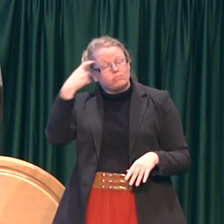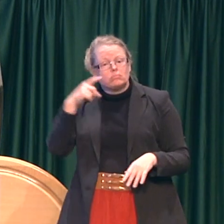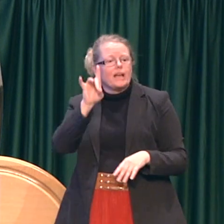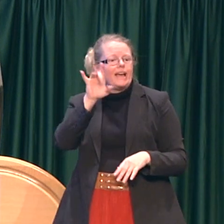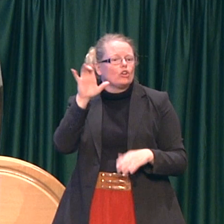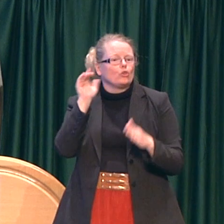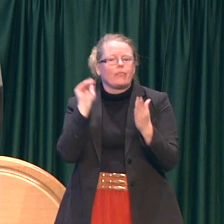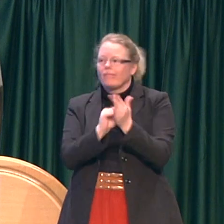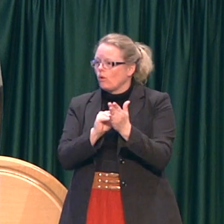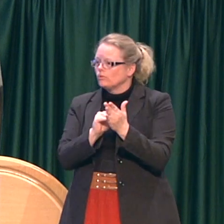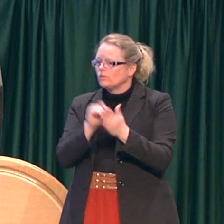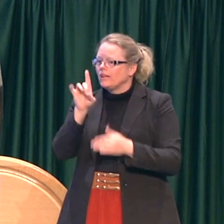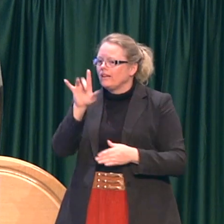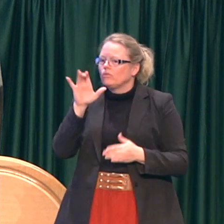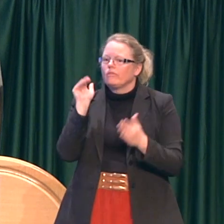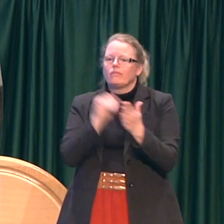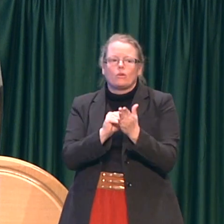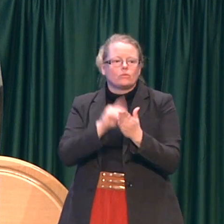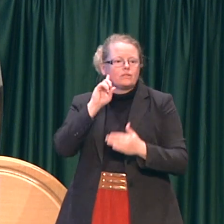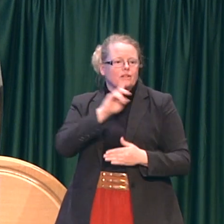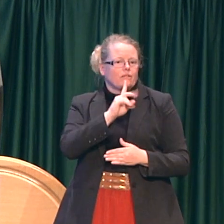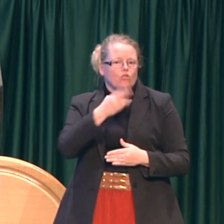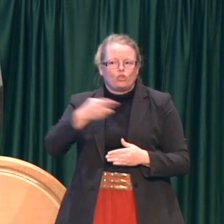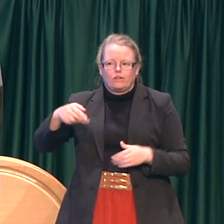or impacted by that. So that